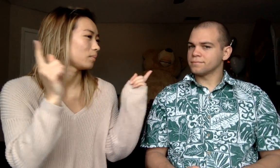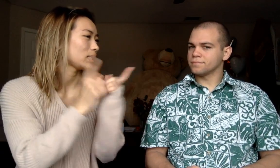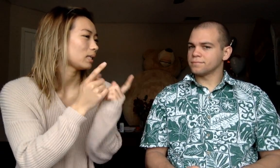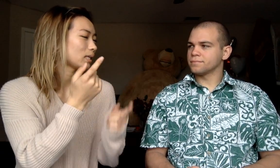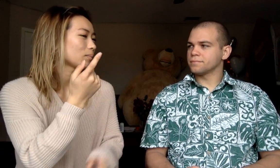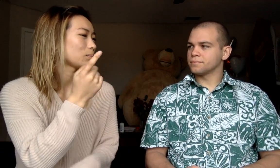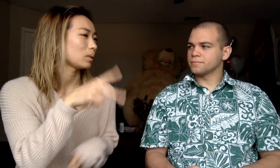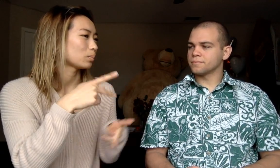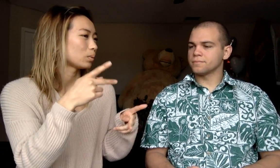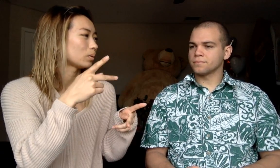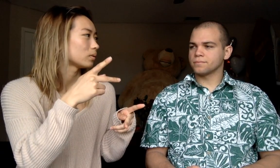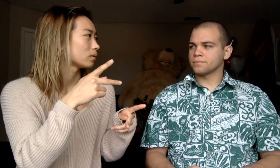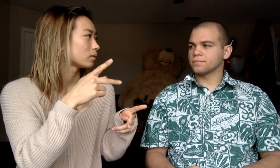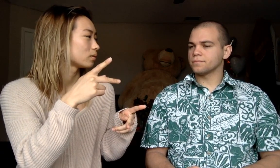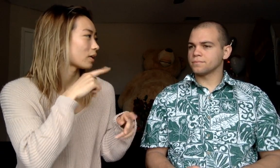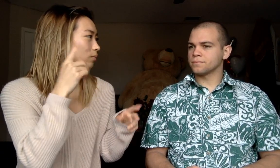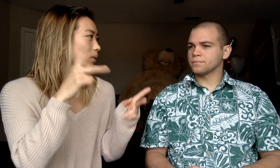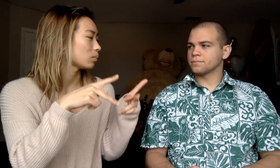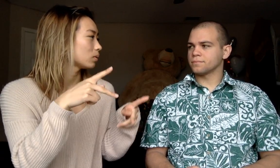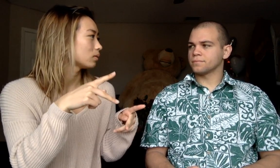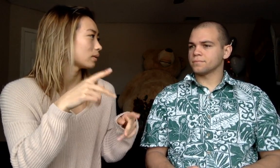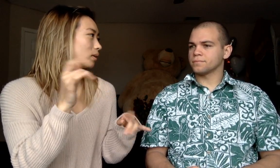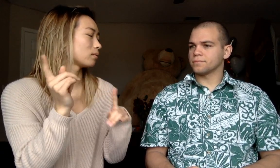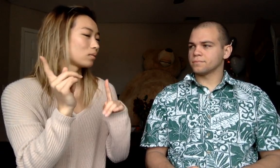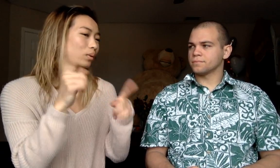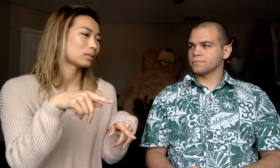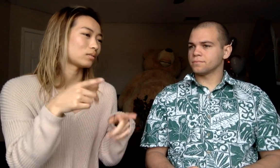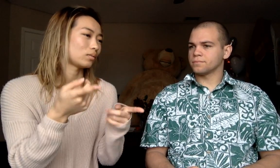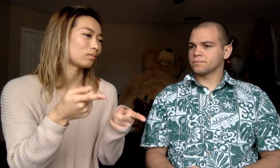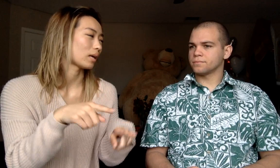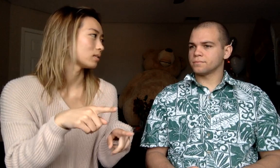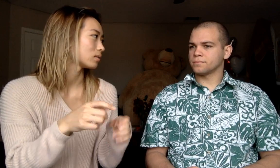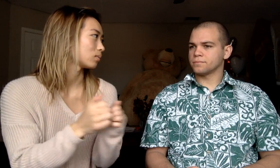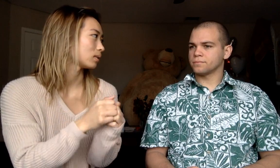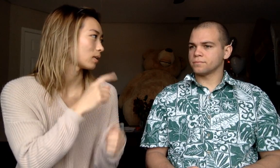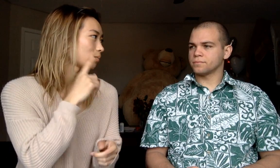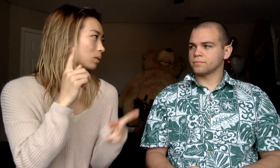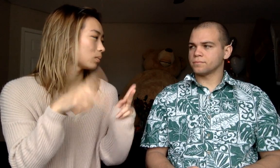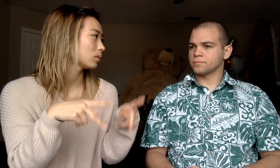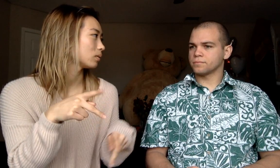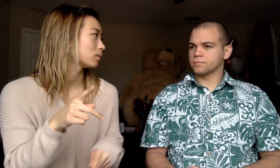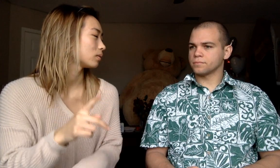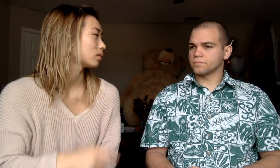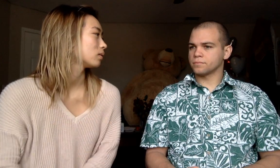meeting people, deaf people, like going to events with deaf people?